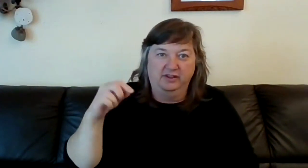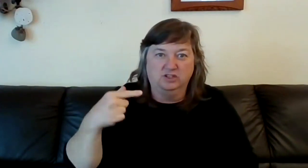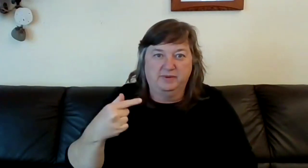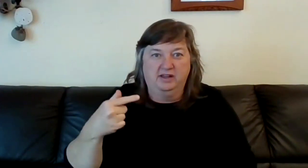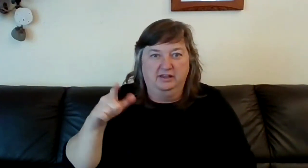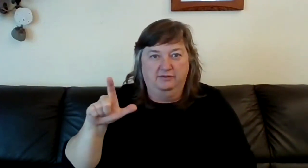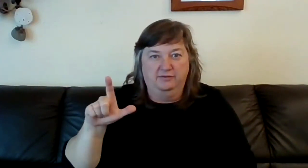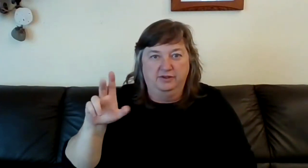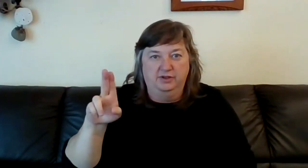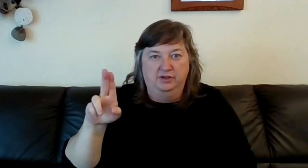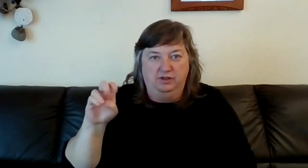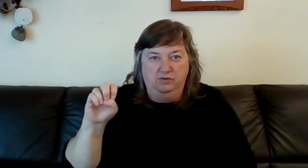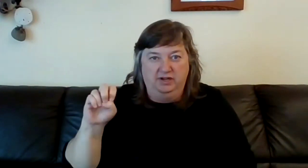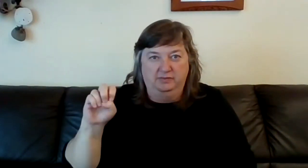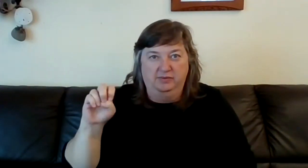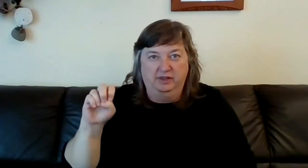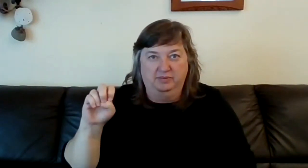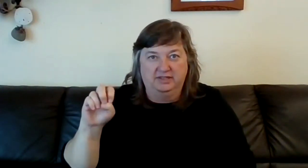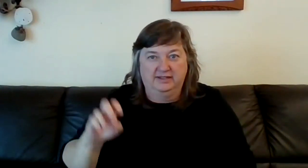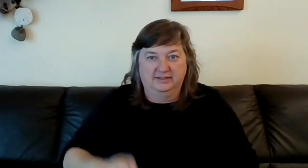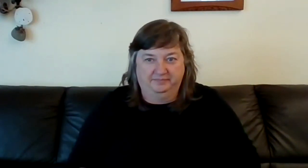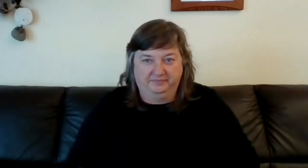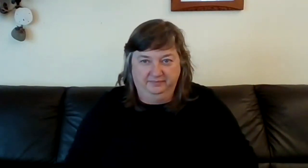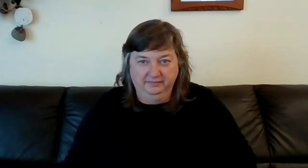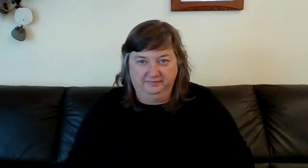Finger spell if you wanted to be really precise.